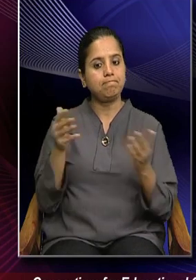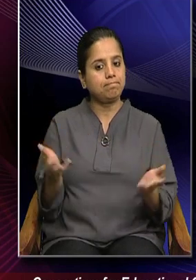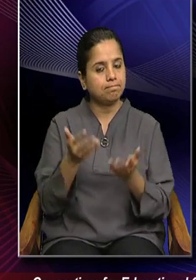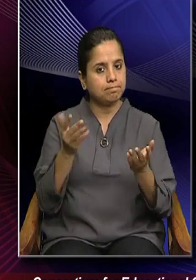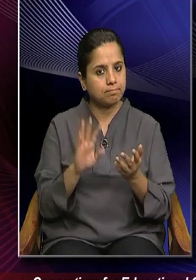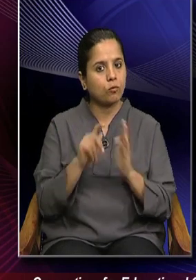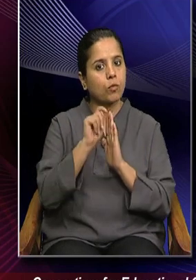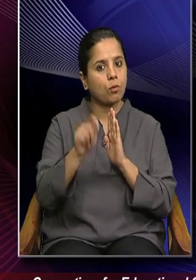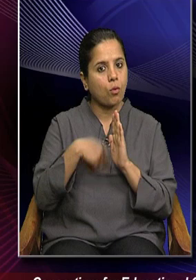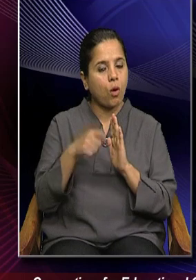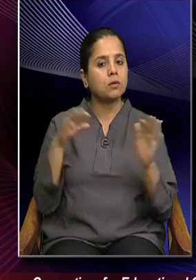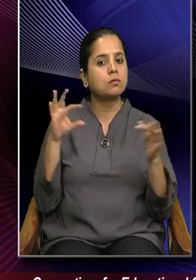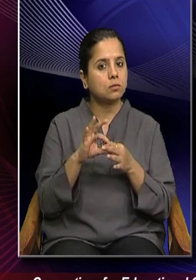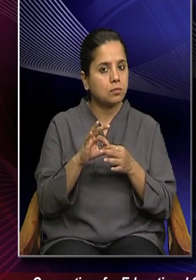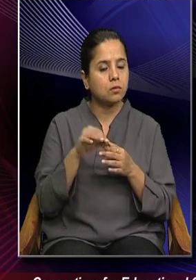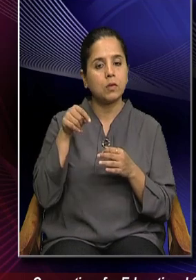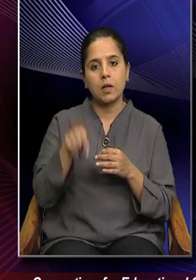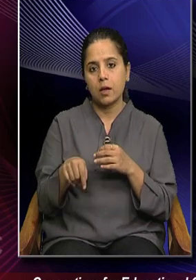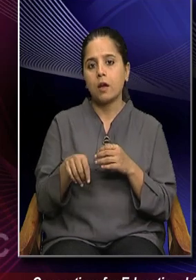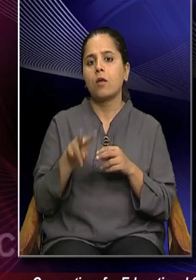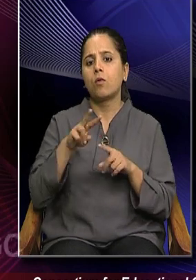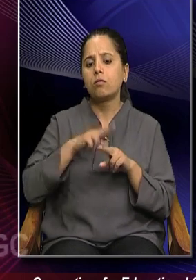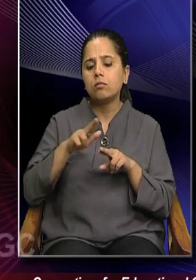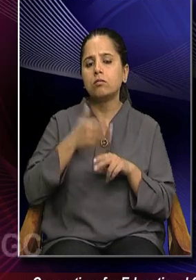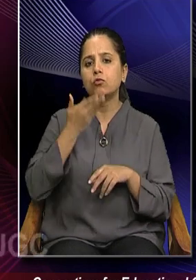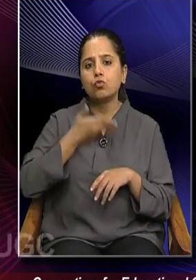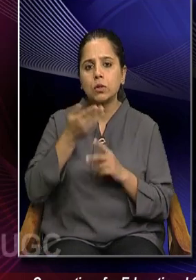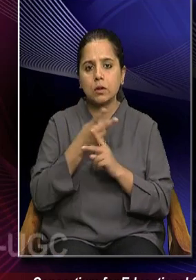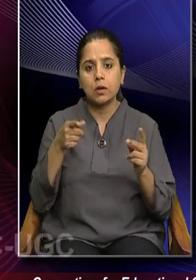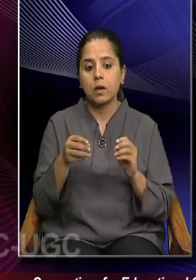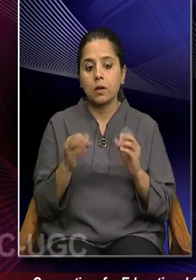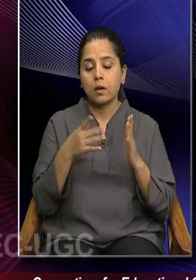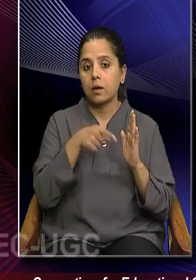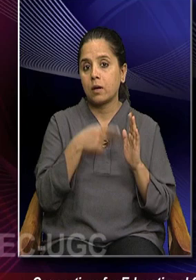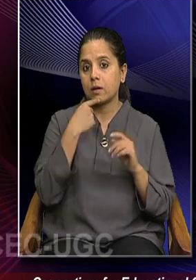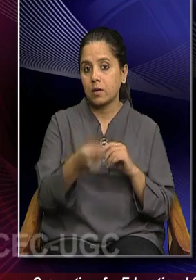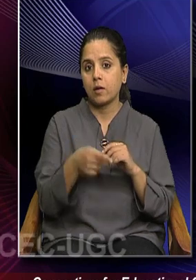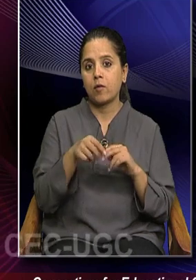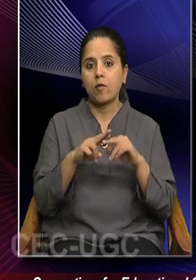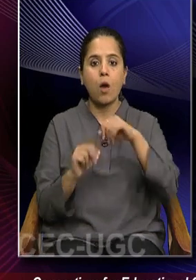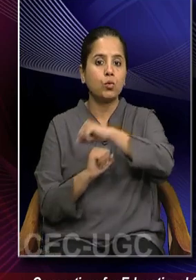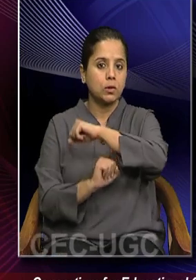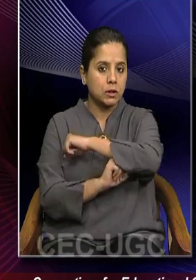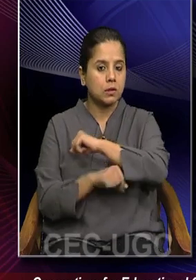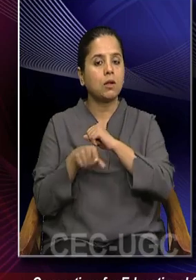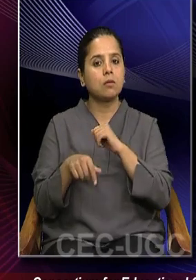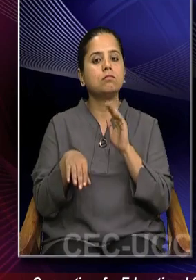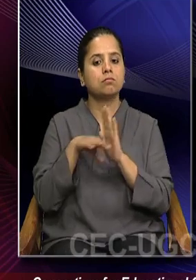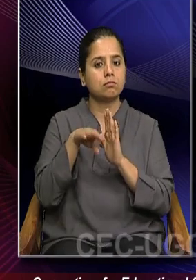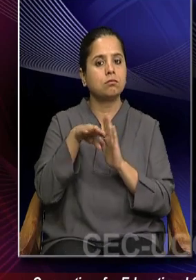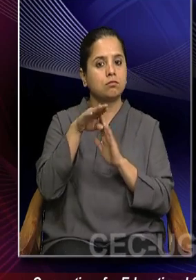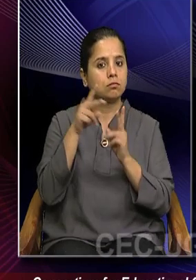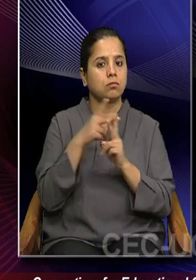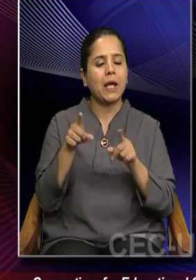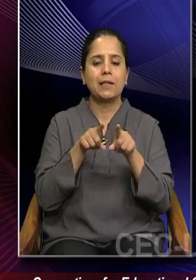the project-based and vocational learning starting from the foundational stages.